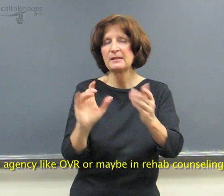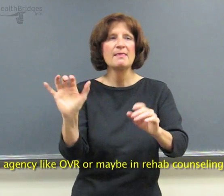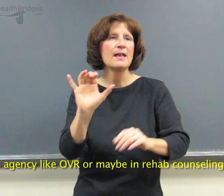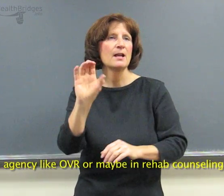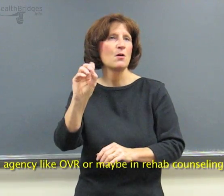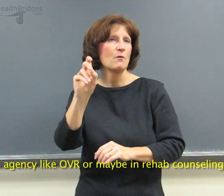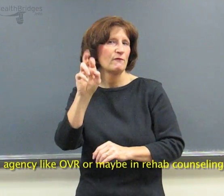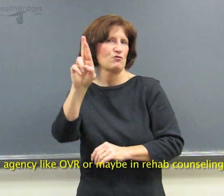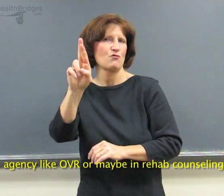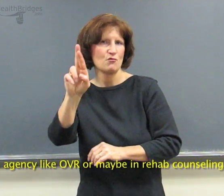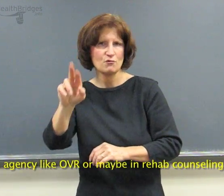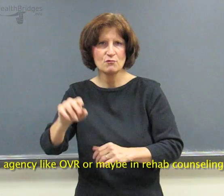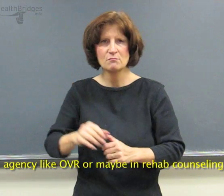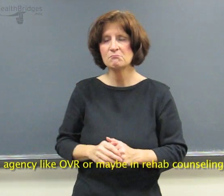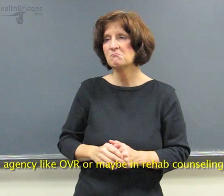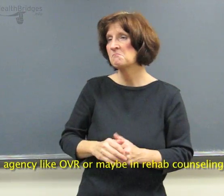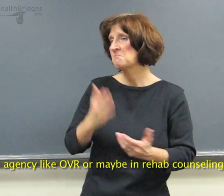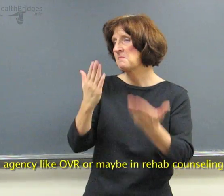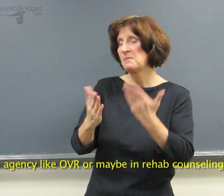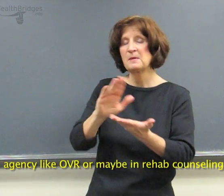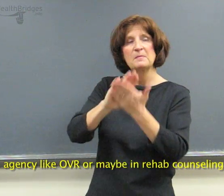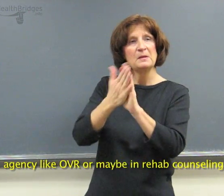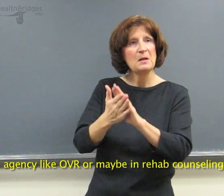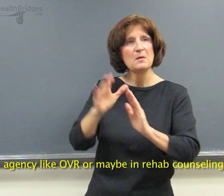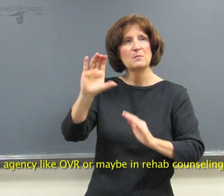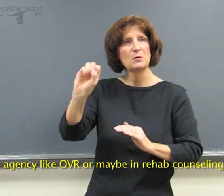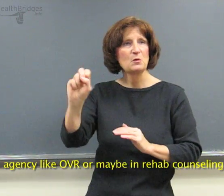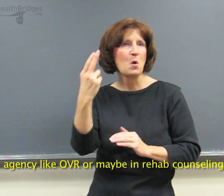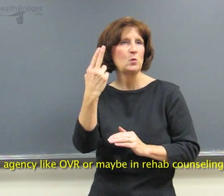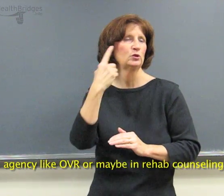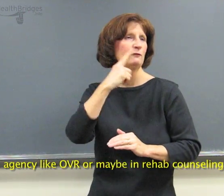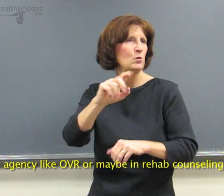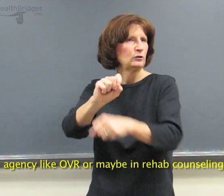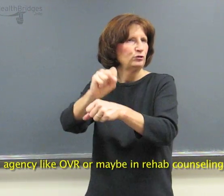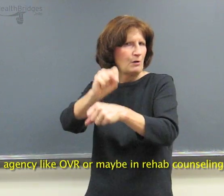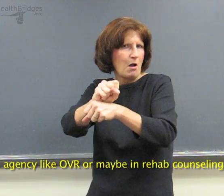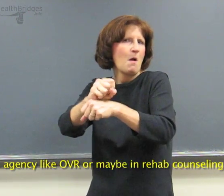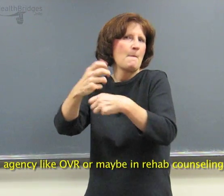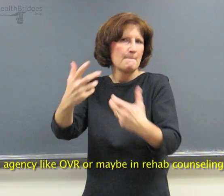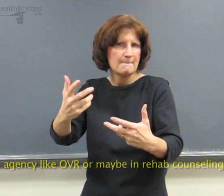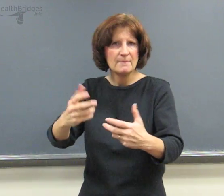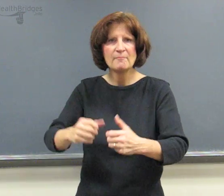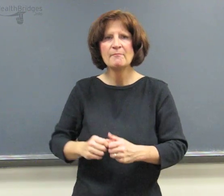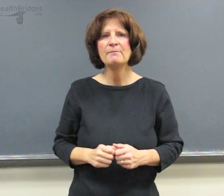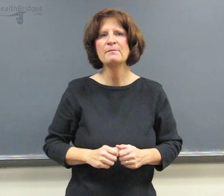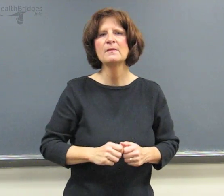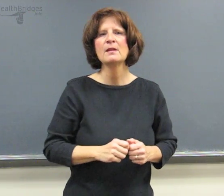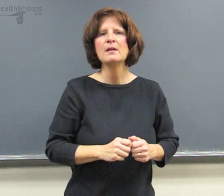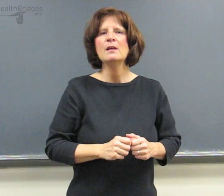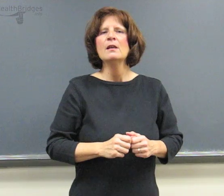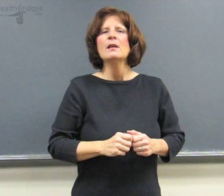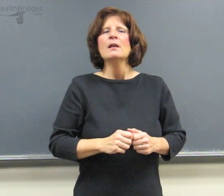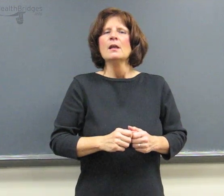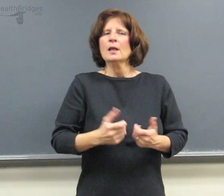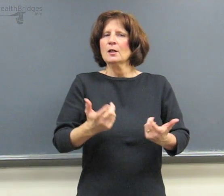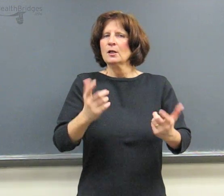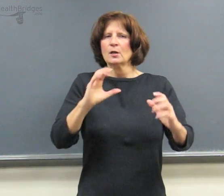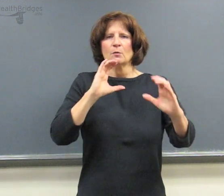their job skills, perhaps working for an agency like OVR, or maybe in rehab